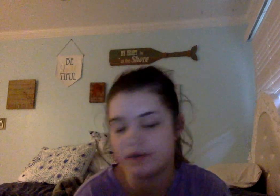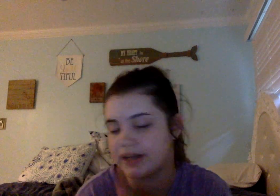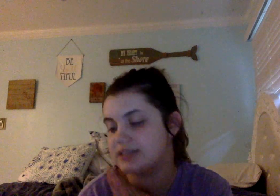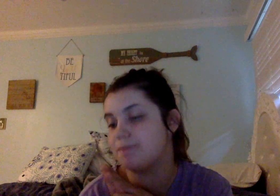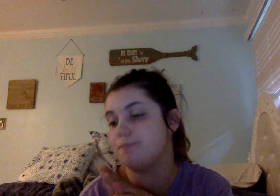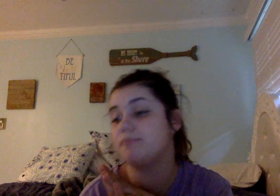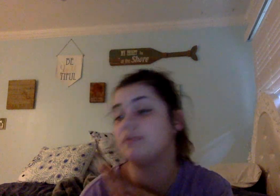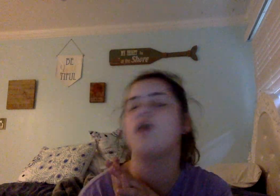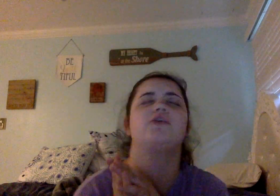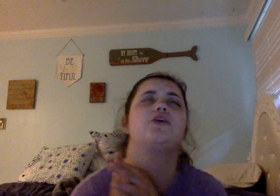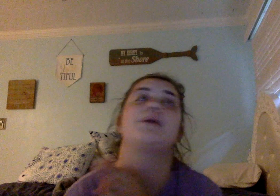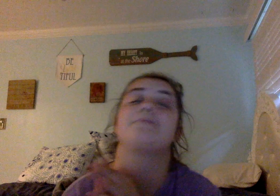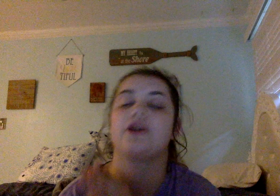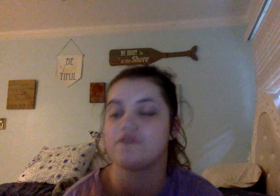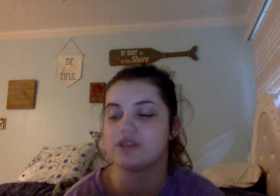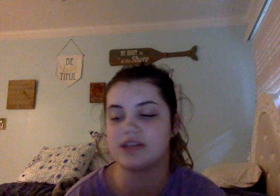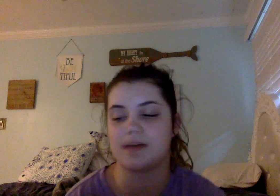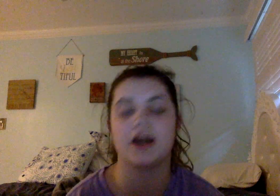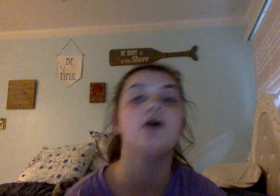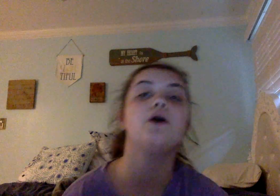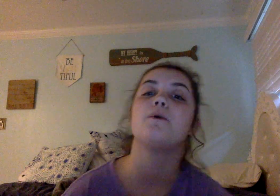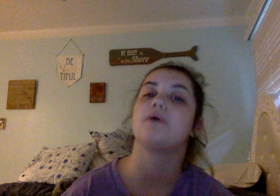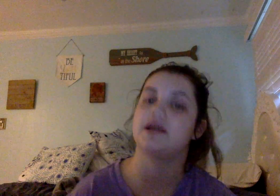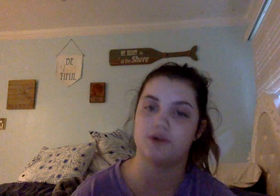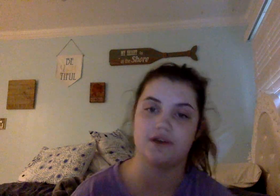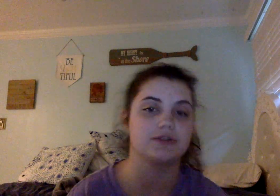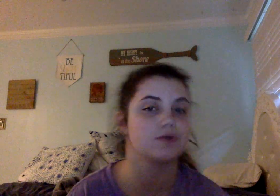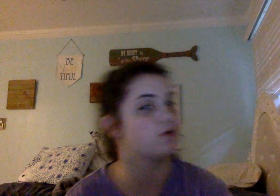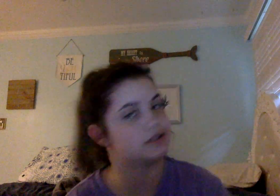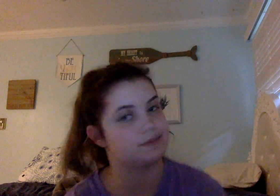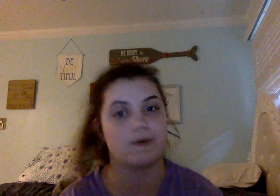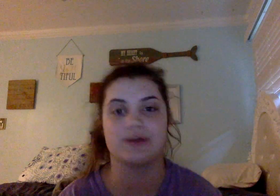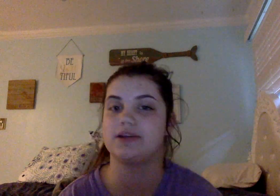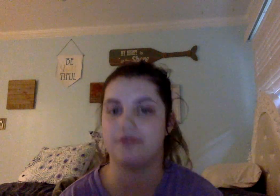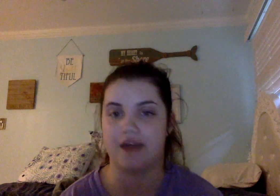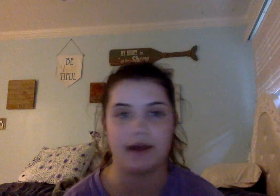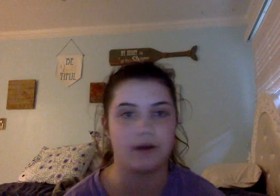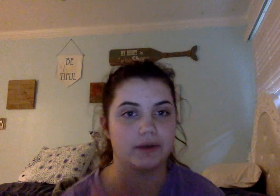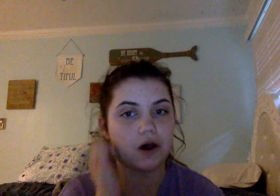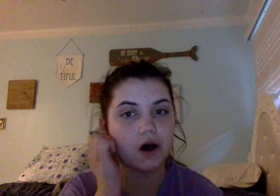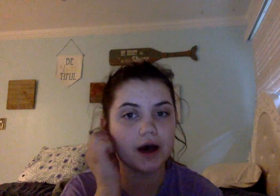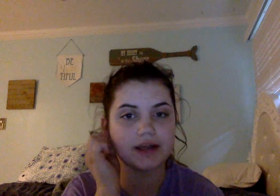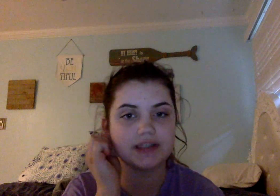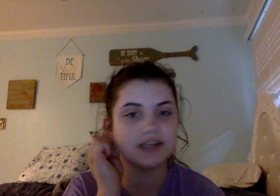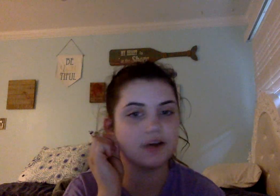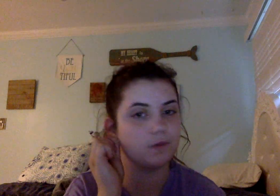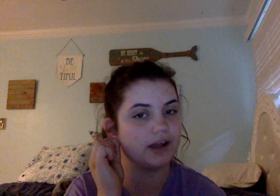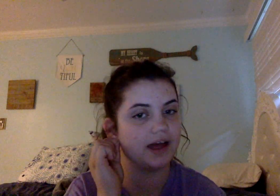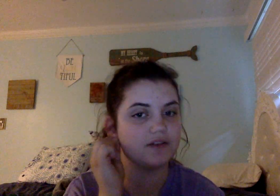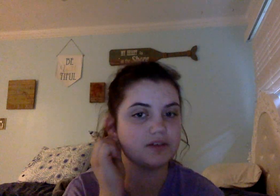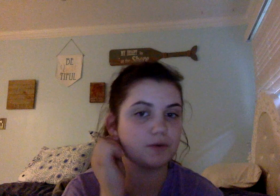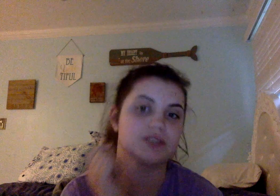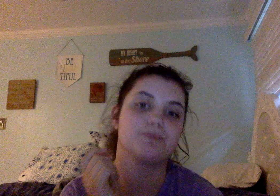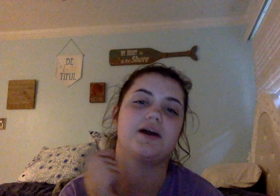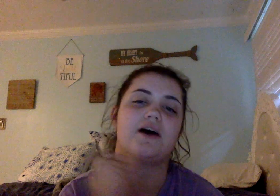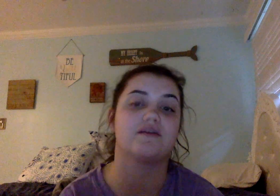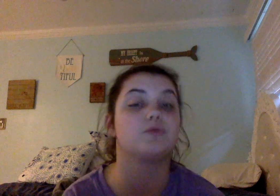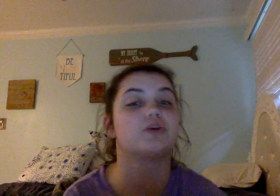get better over the summer when I don't have school and sports and all that going on. I still will have sports, but I'll have more